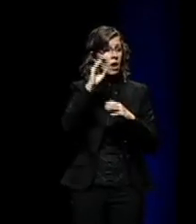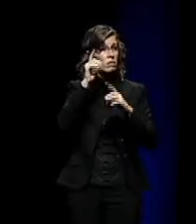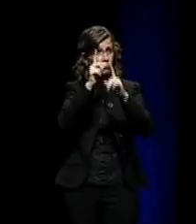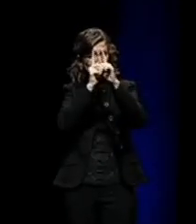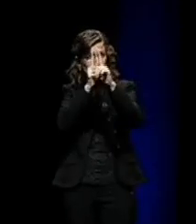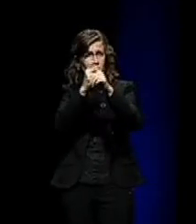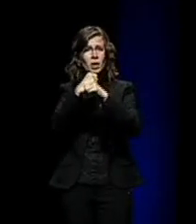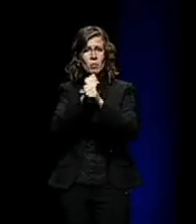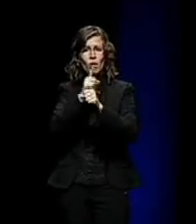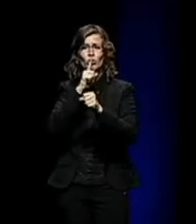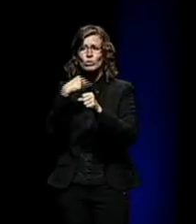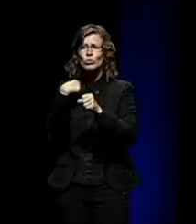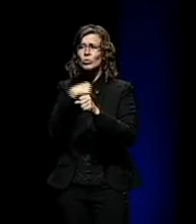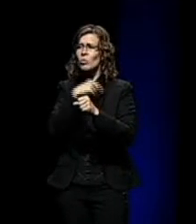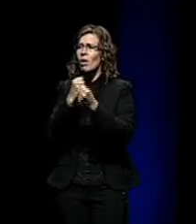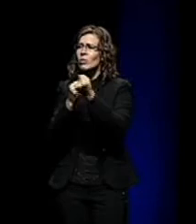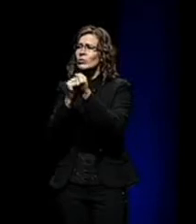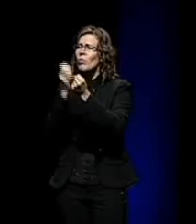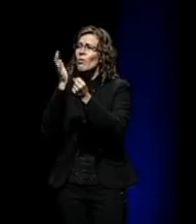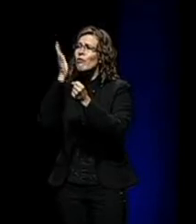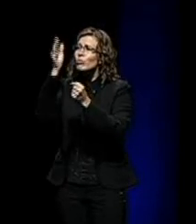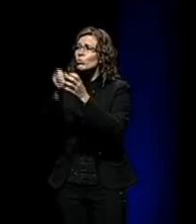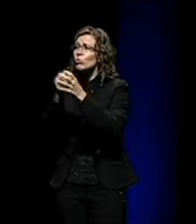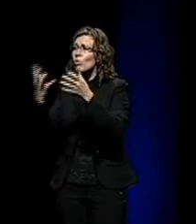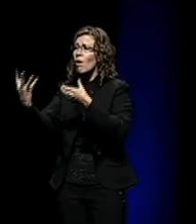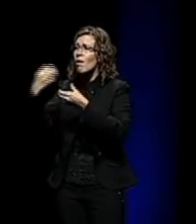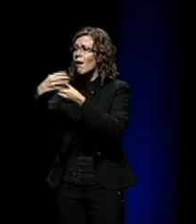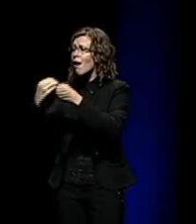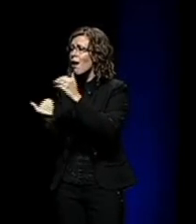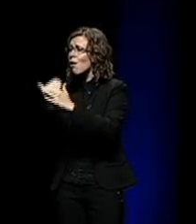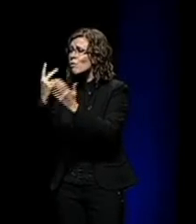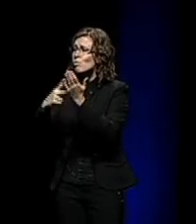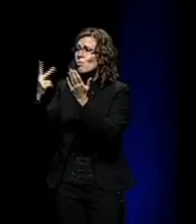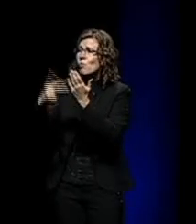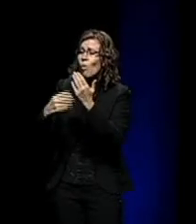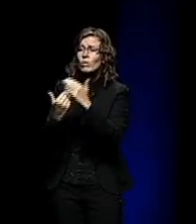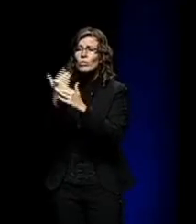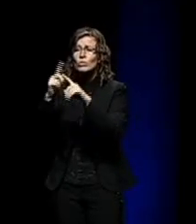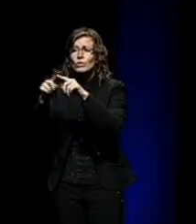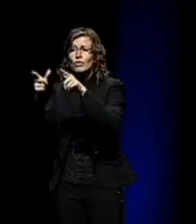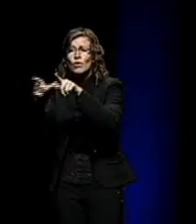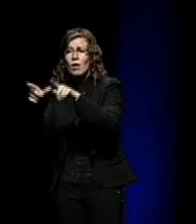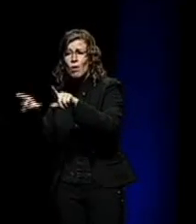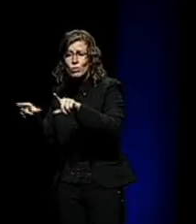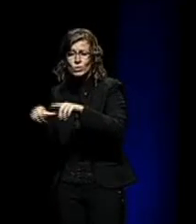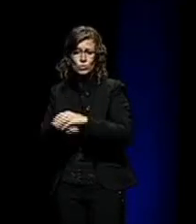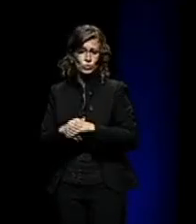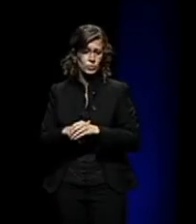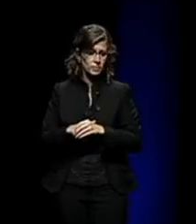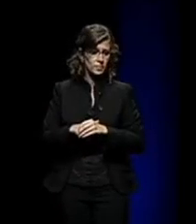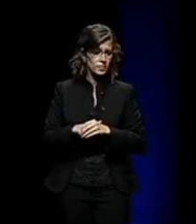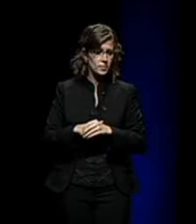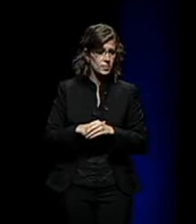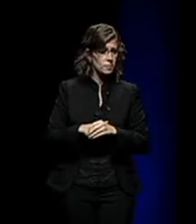multilingual programs. So they should also strive to be administered in secure centers, readily